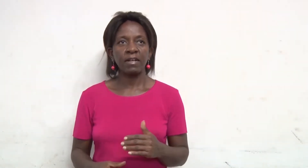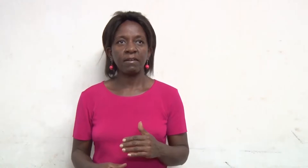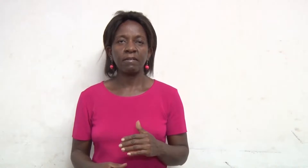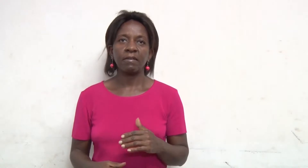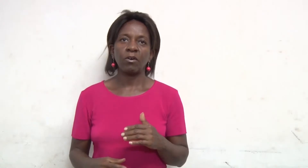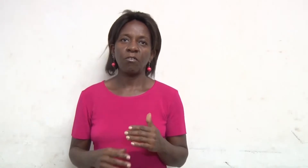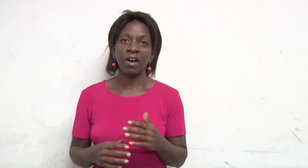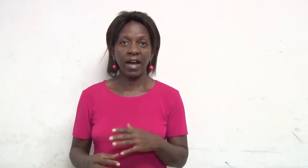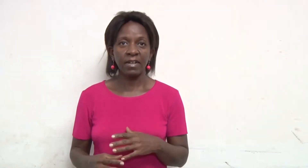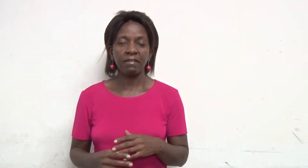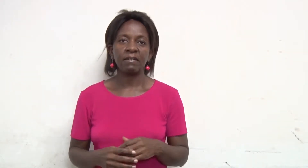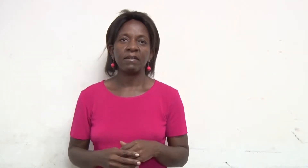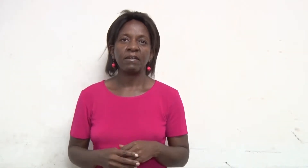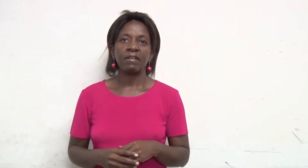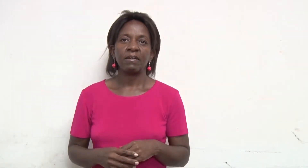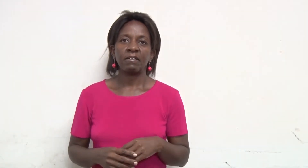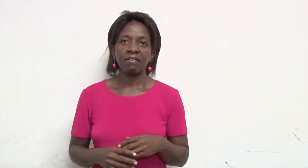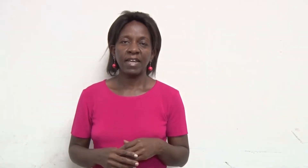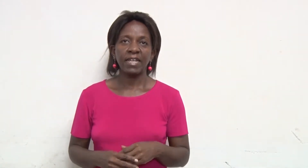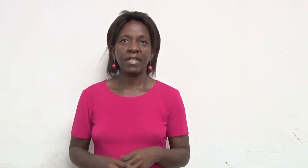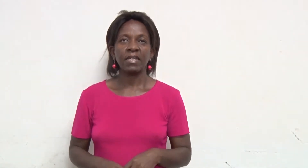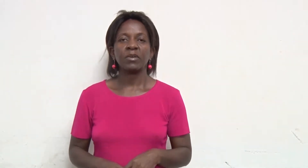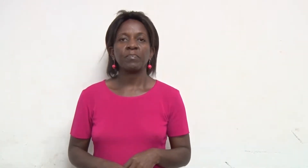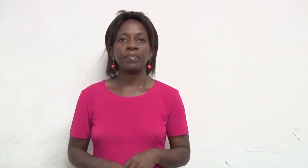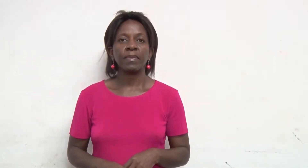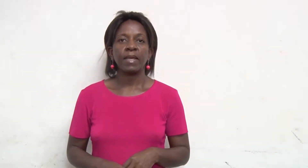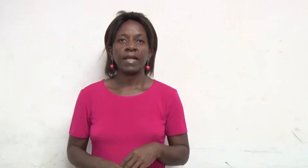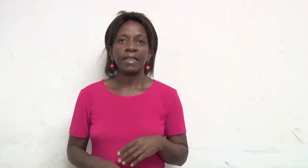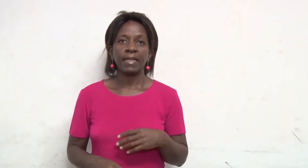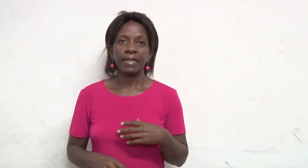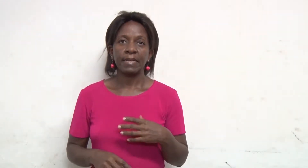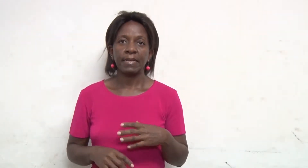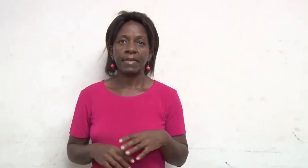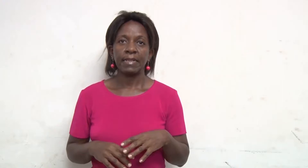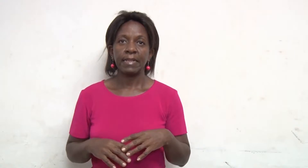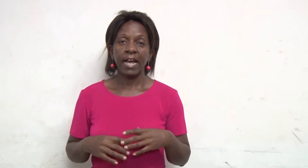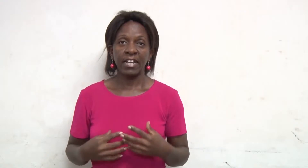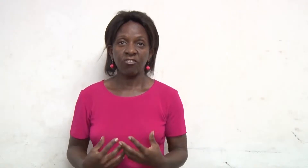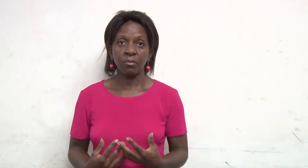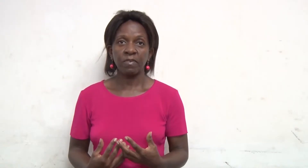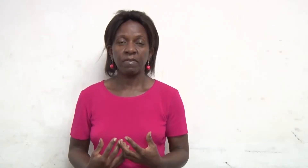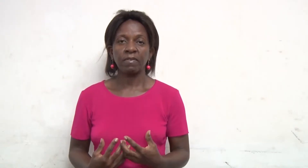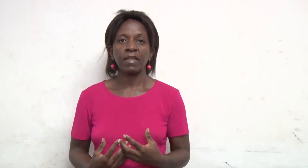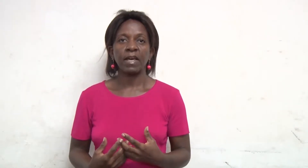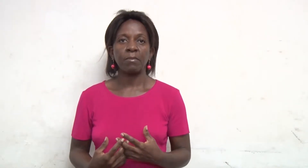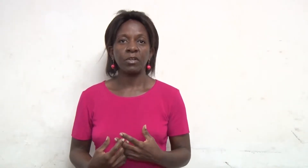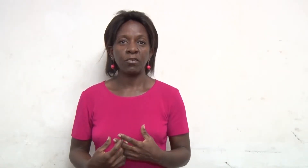hand over hand signing, then the hand shapes, bit of